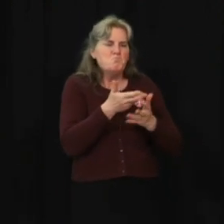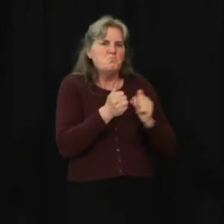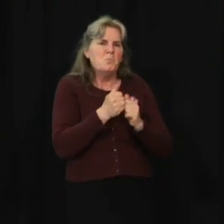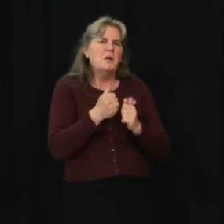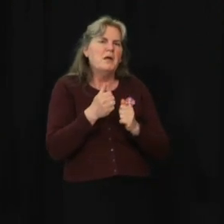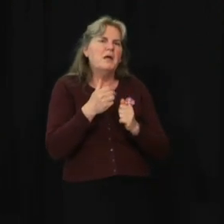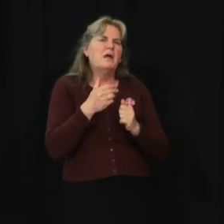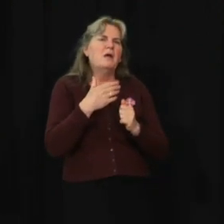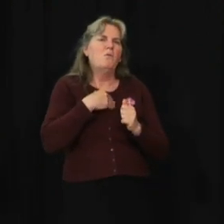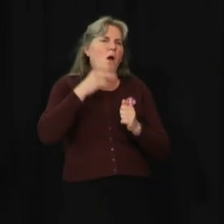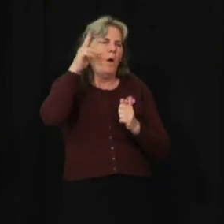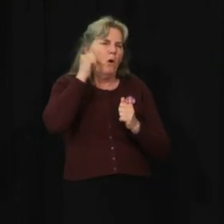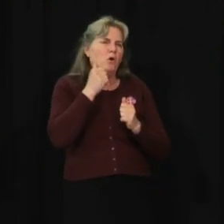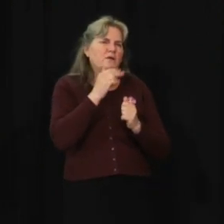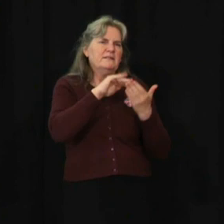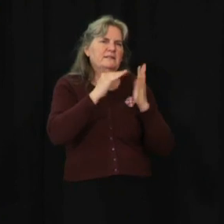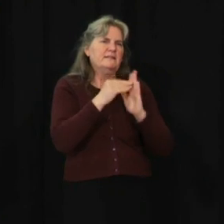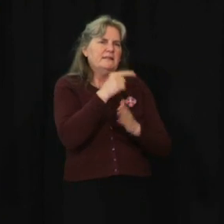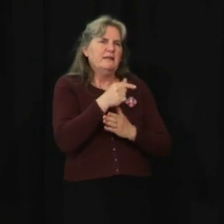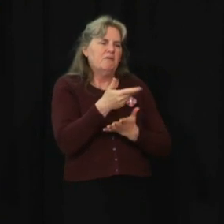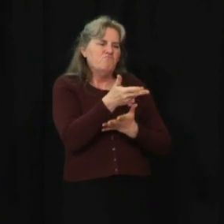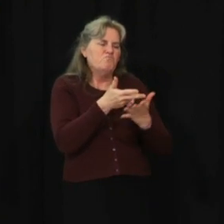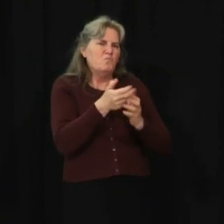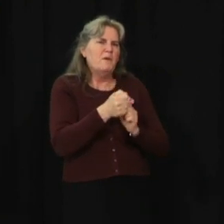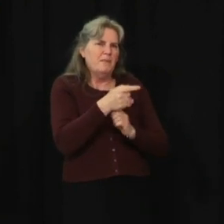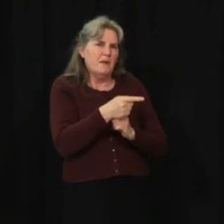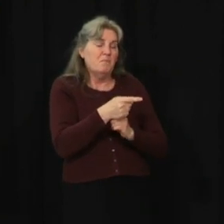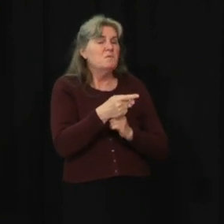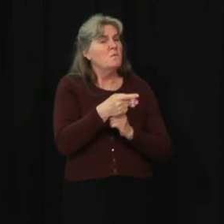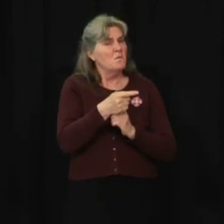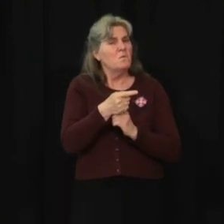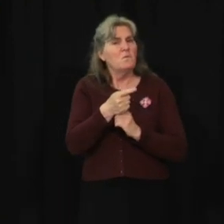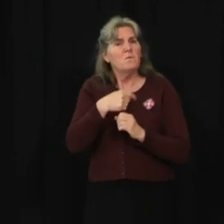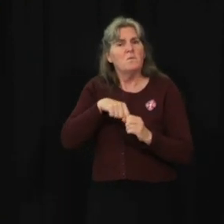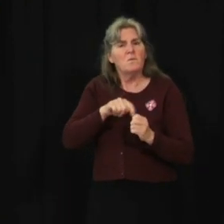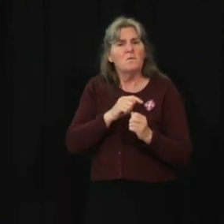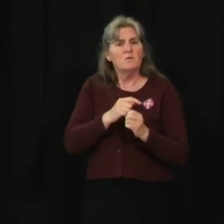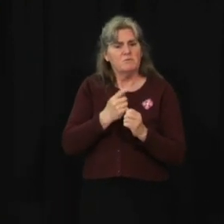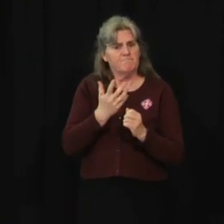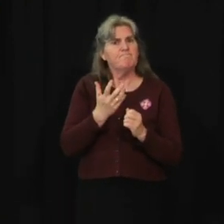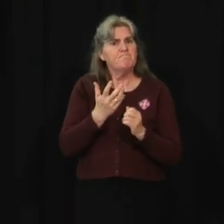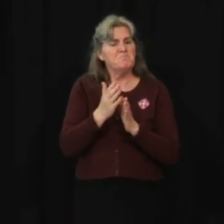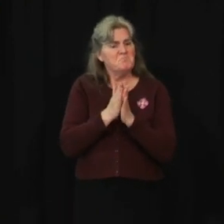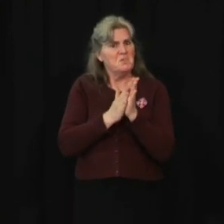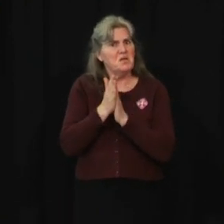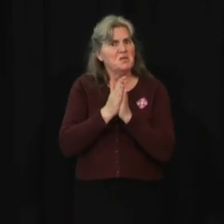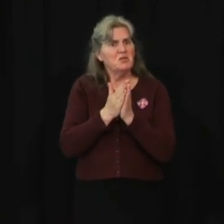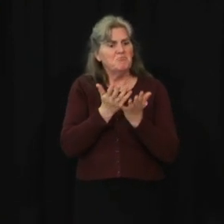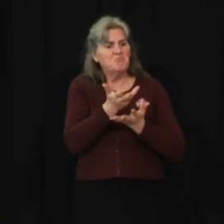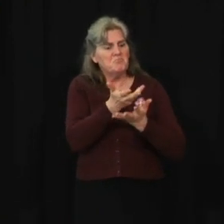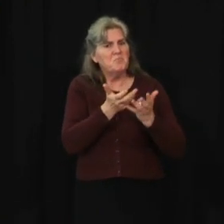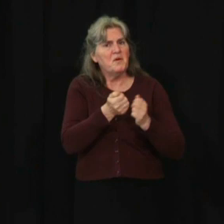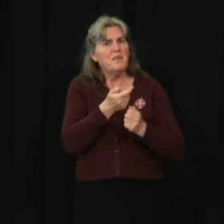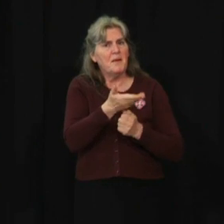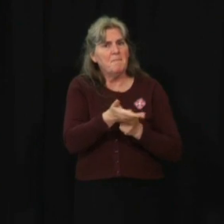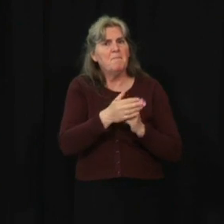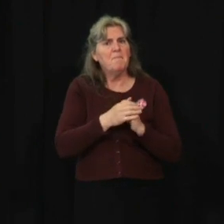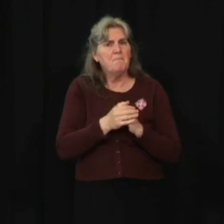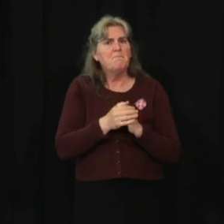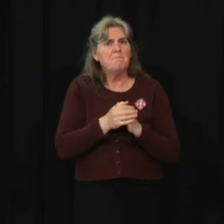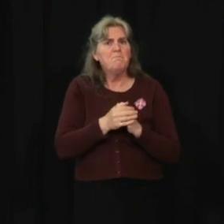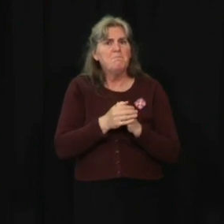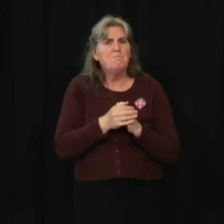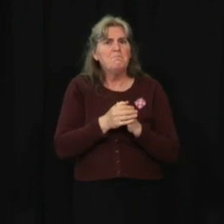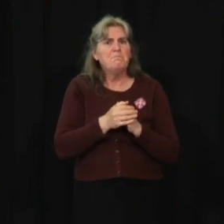be actually operationalized. So definitely something that we are very interested in working with the